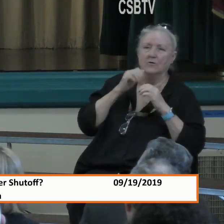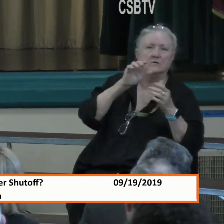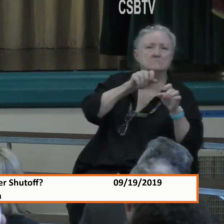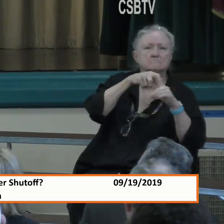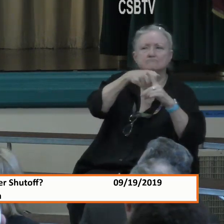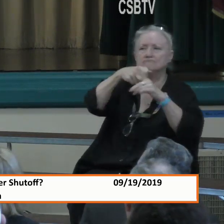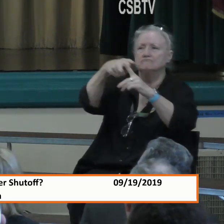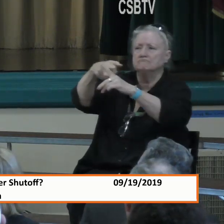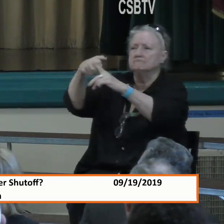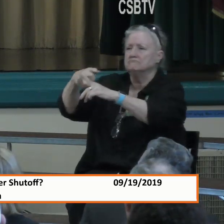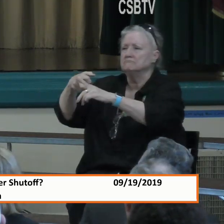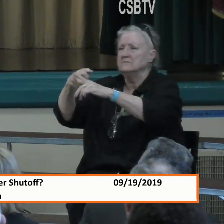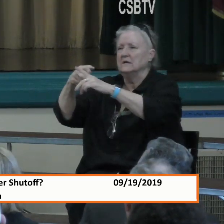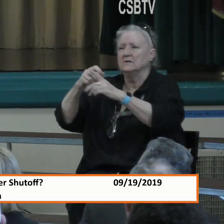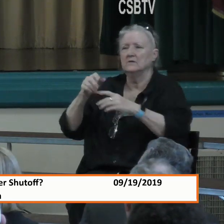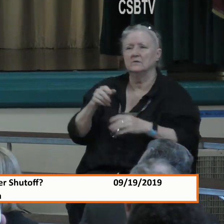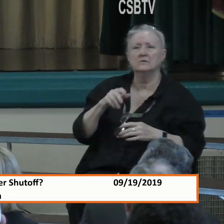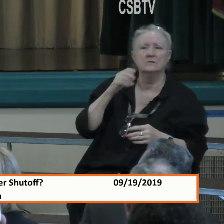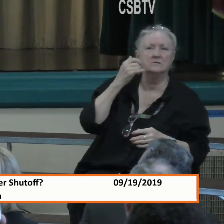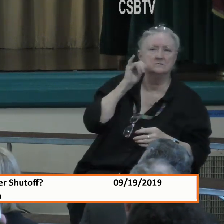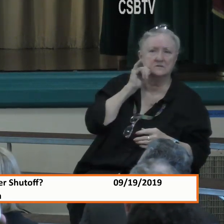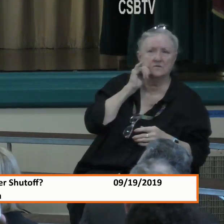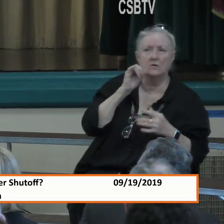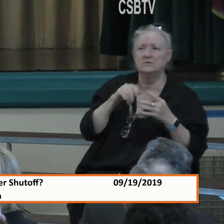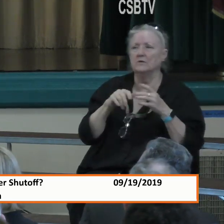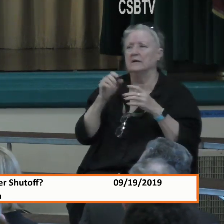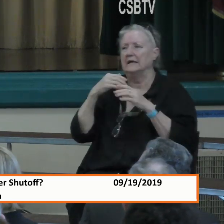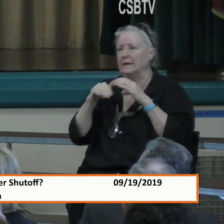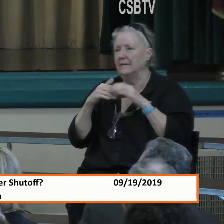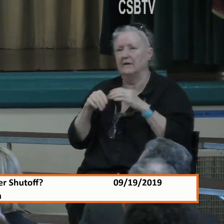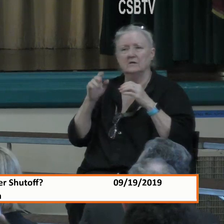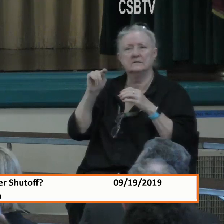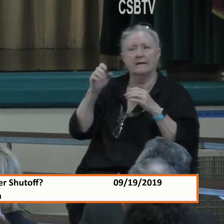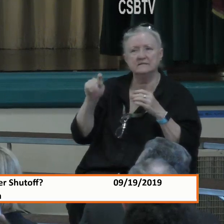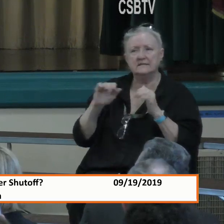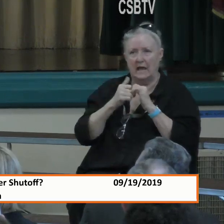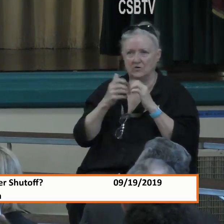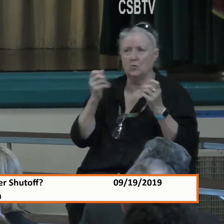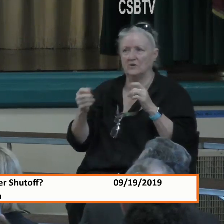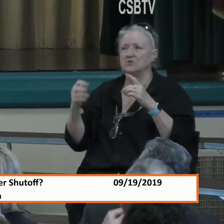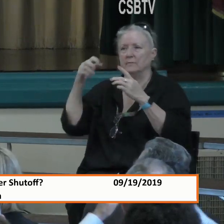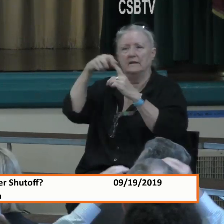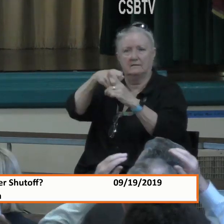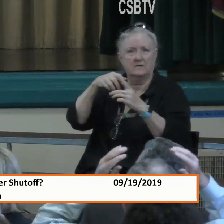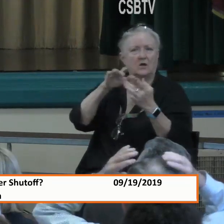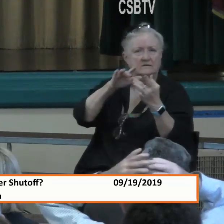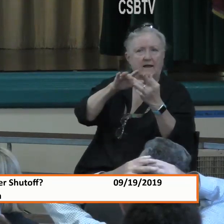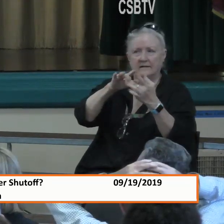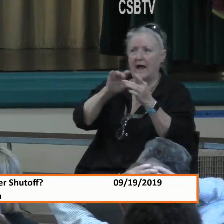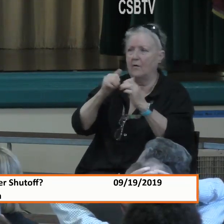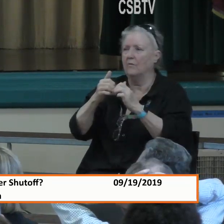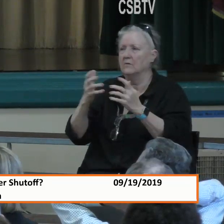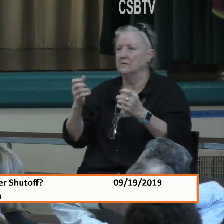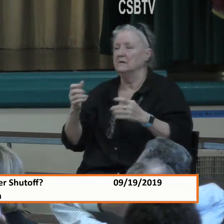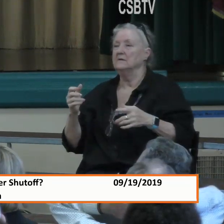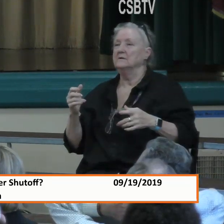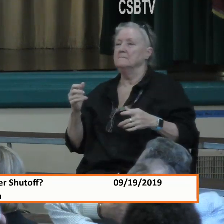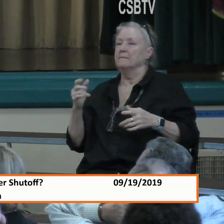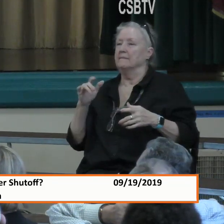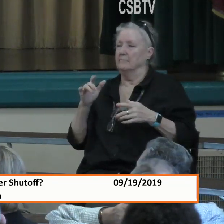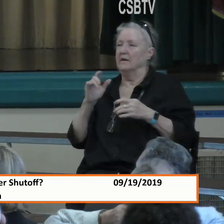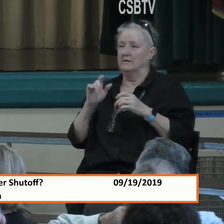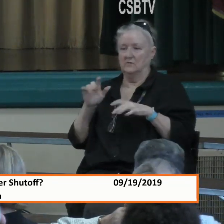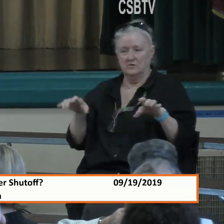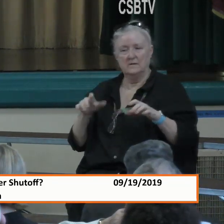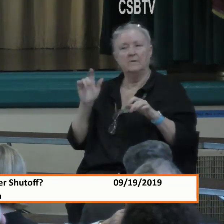your mobile phone, email, text, however you would like to be reached out to, we will do that, but we need you to go and